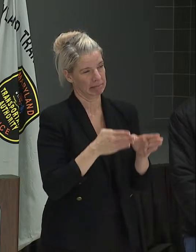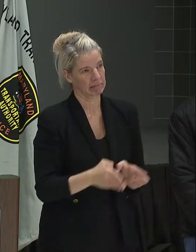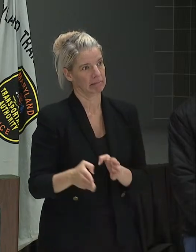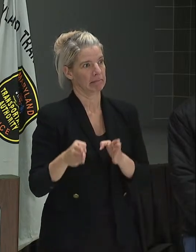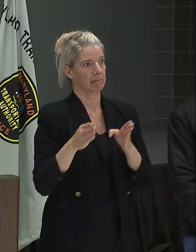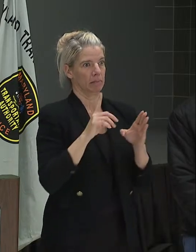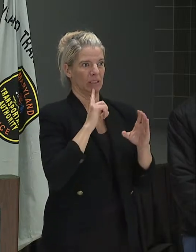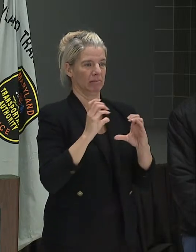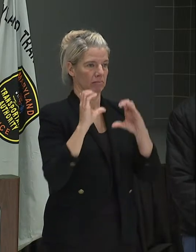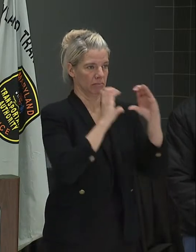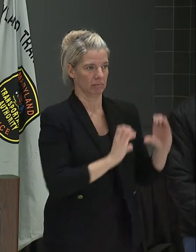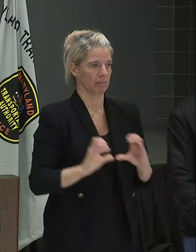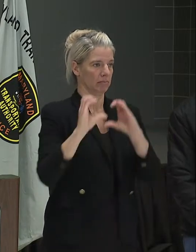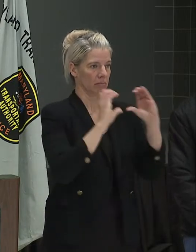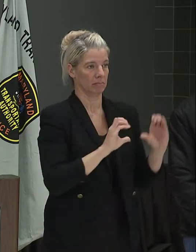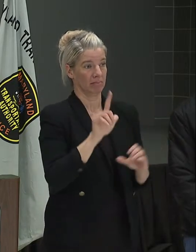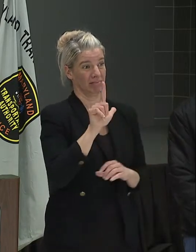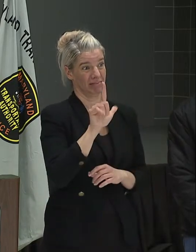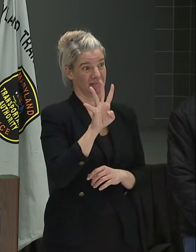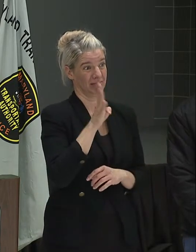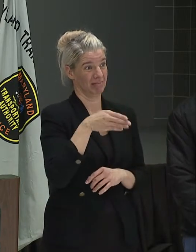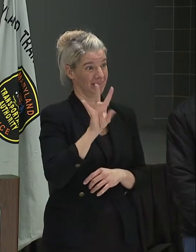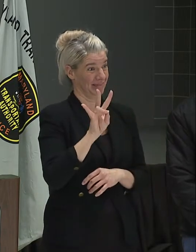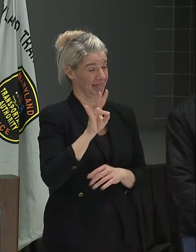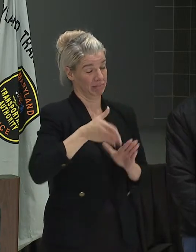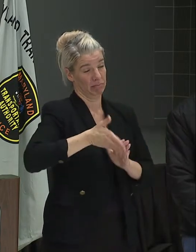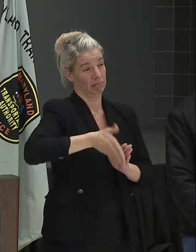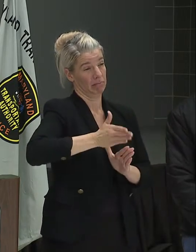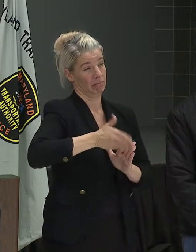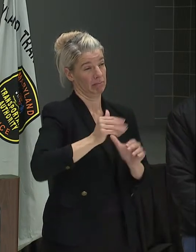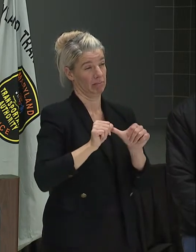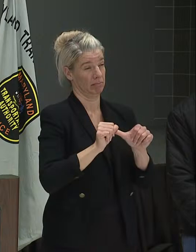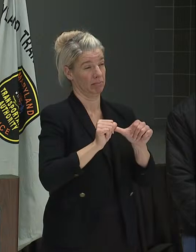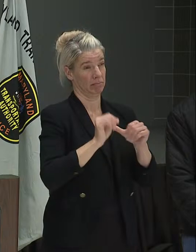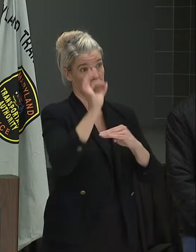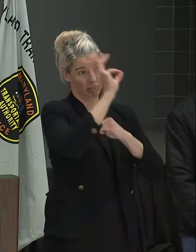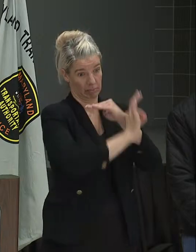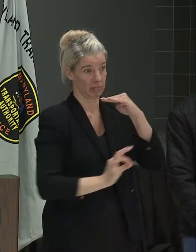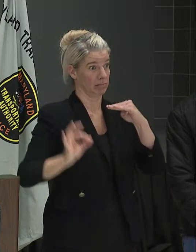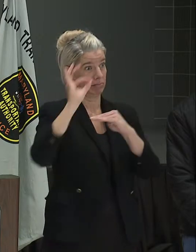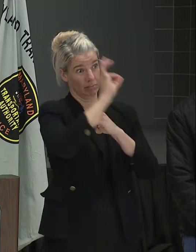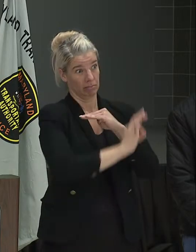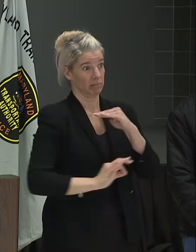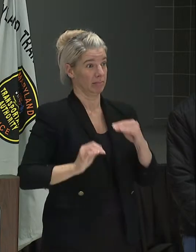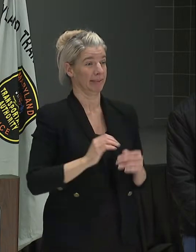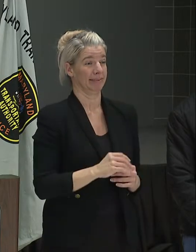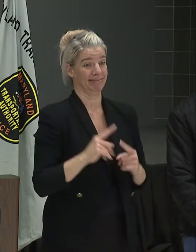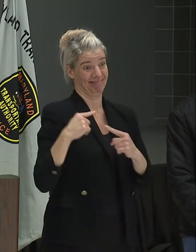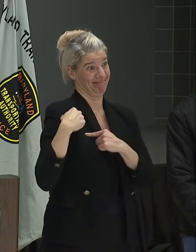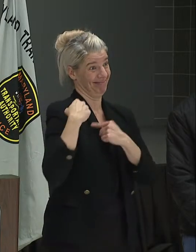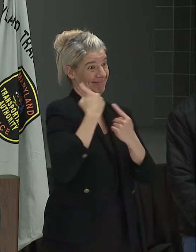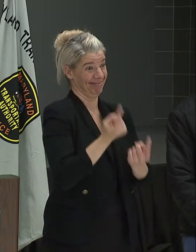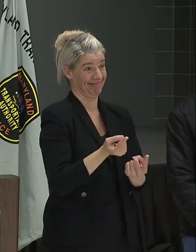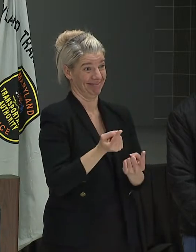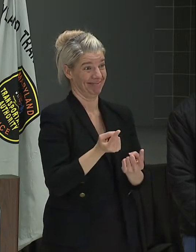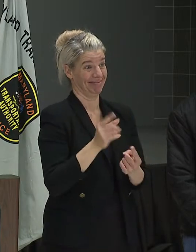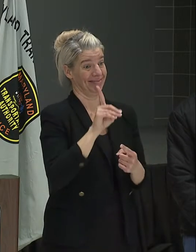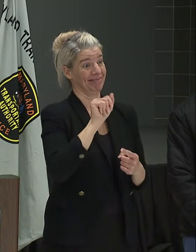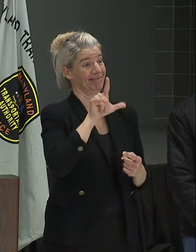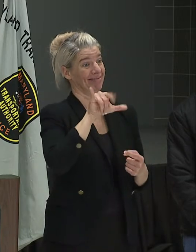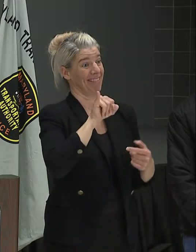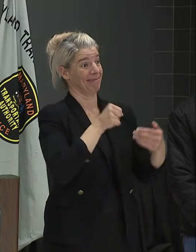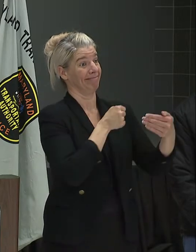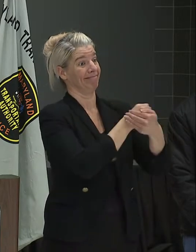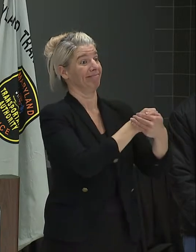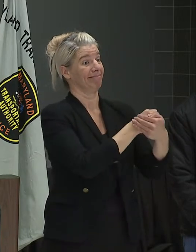This has been a 24/7 operation that has taken place ever since the Dolly first ran into the Francis Scott